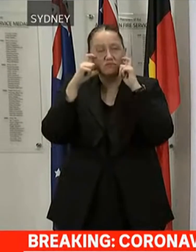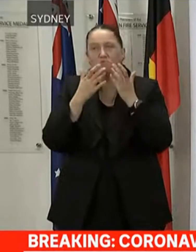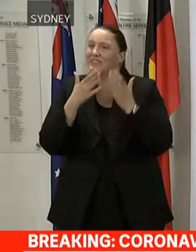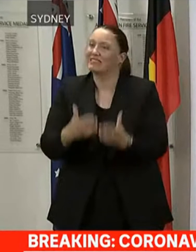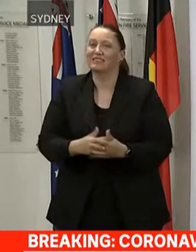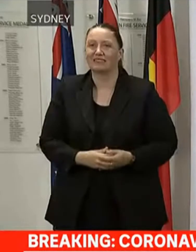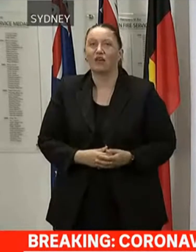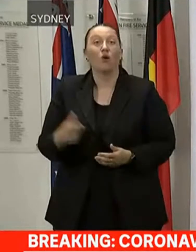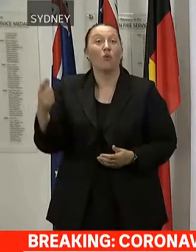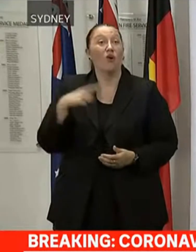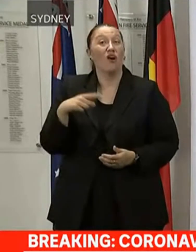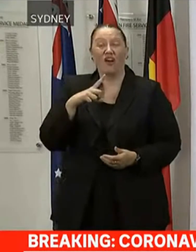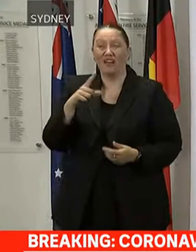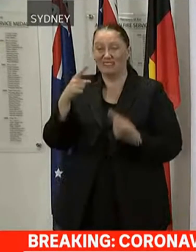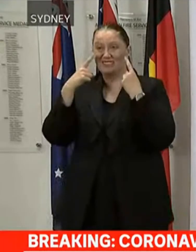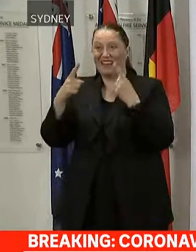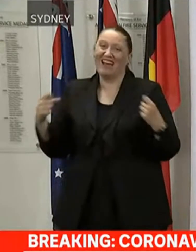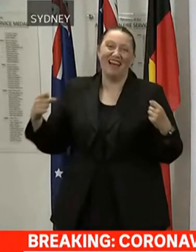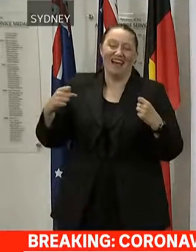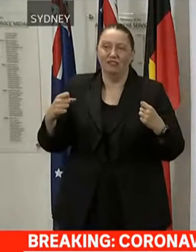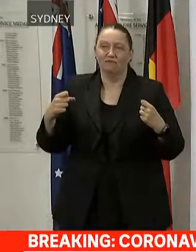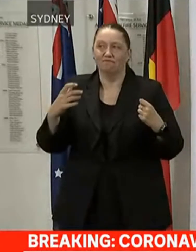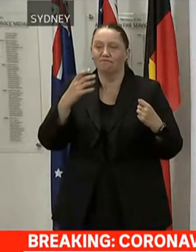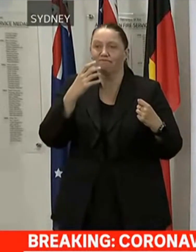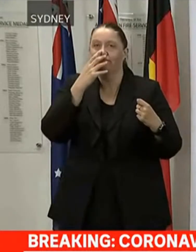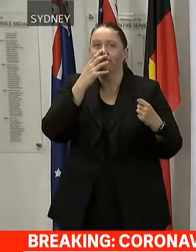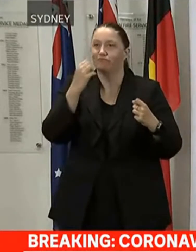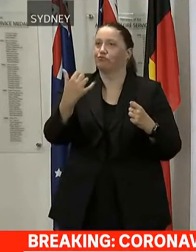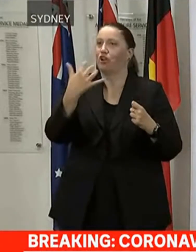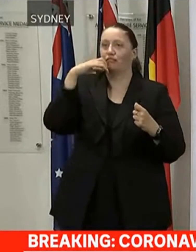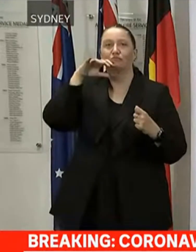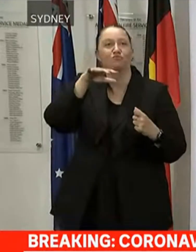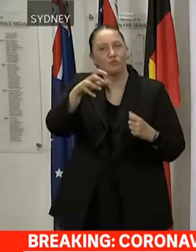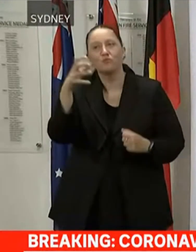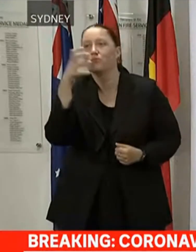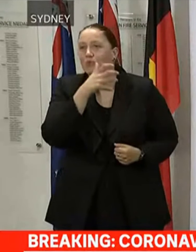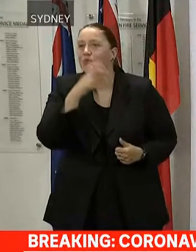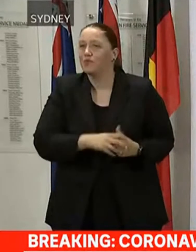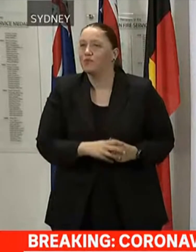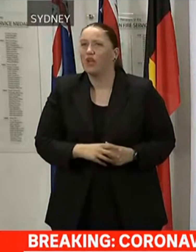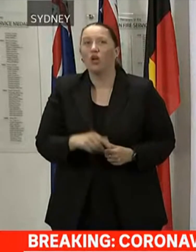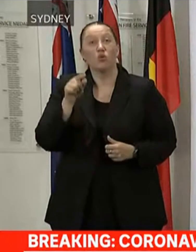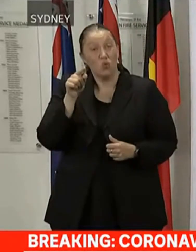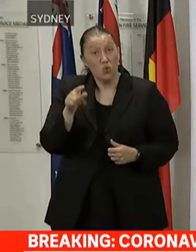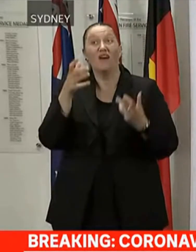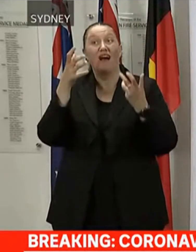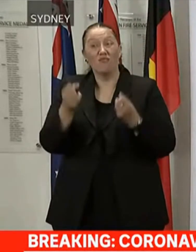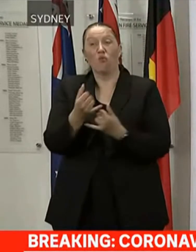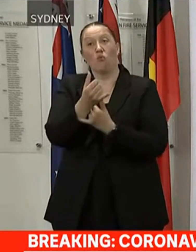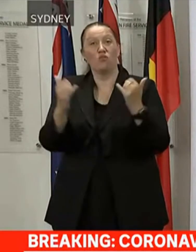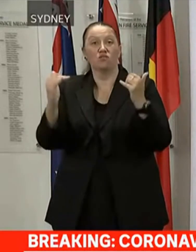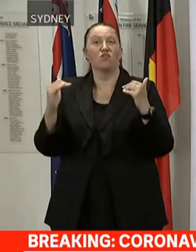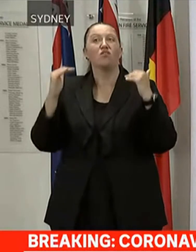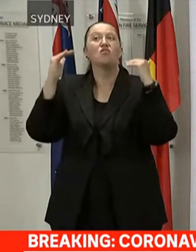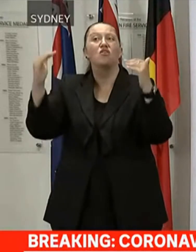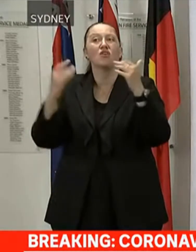and the updates we get tell us that you have a greater chance statistically of getting the virus from somebody you know